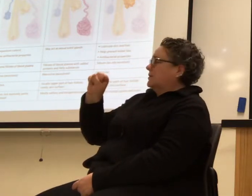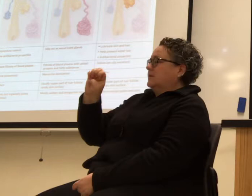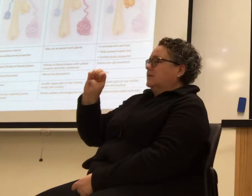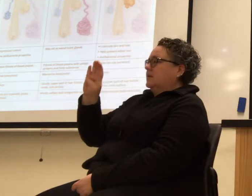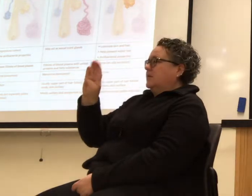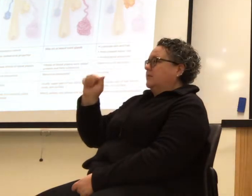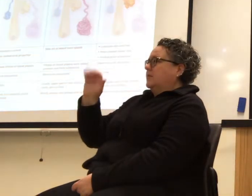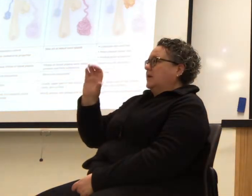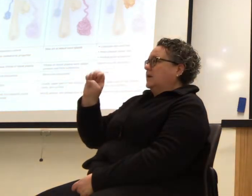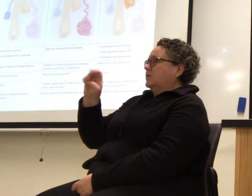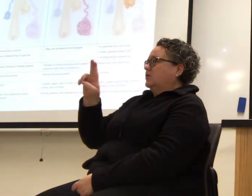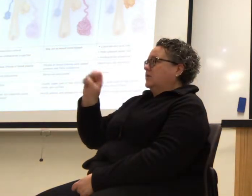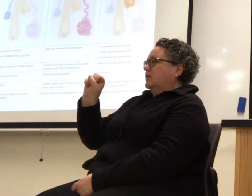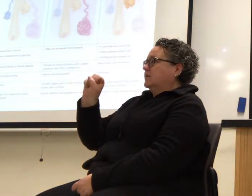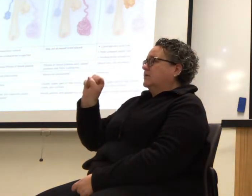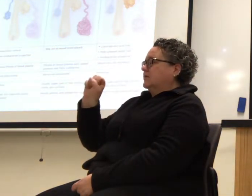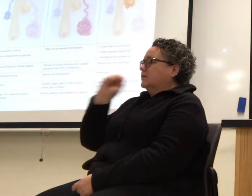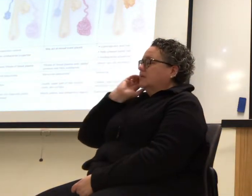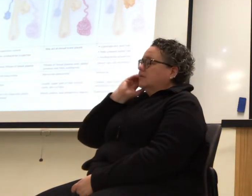These two